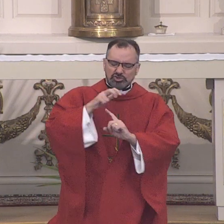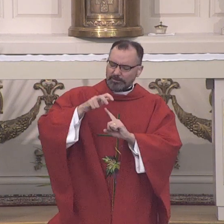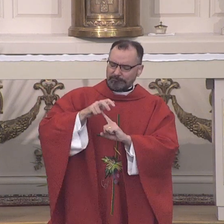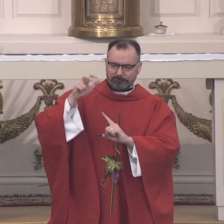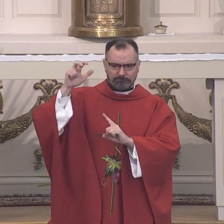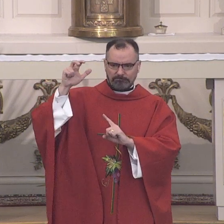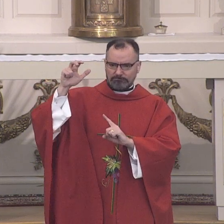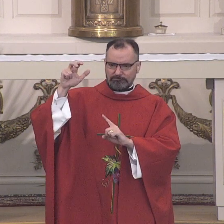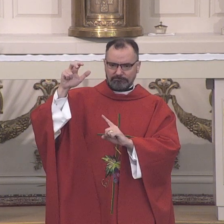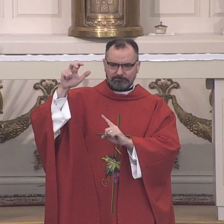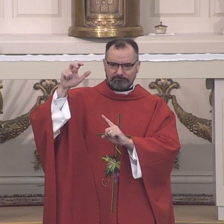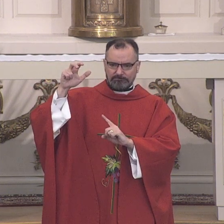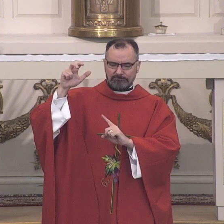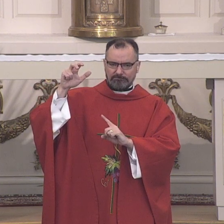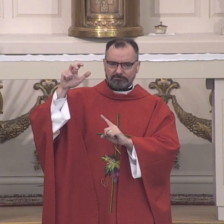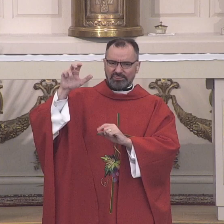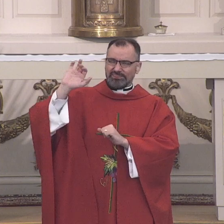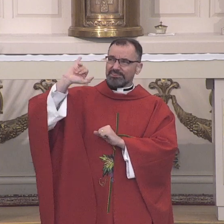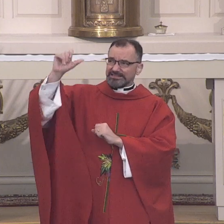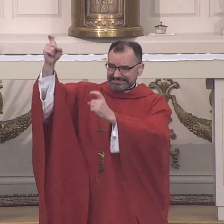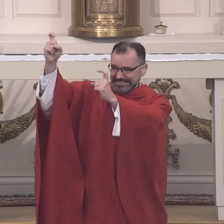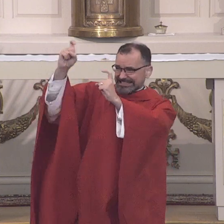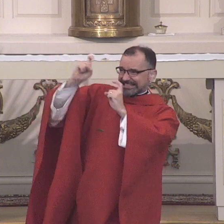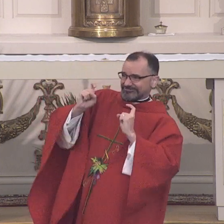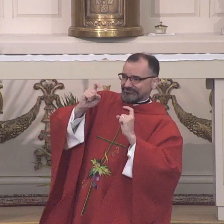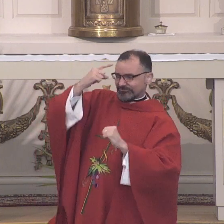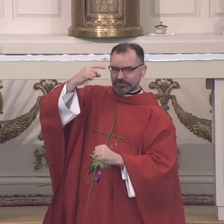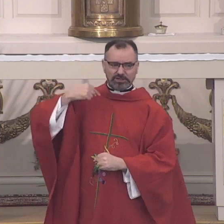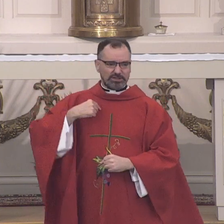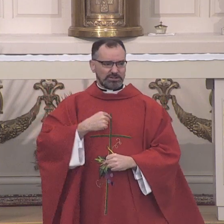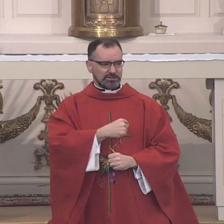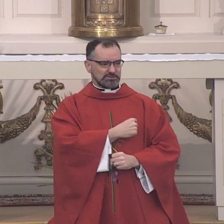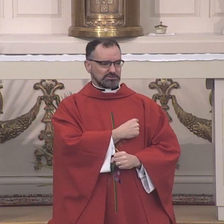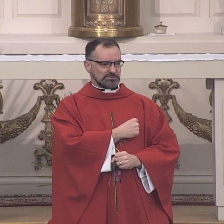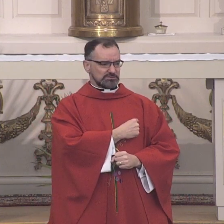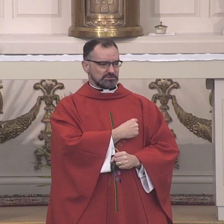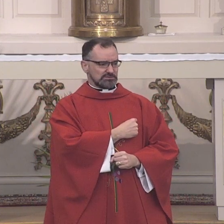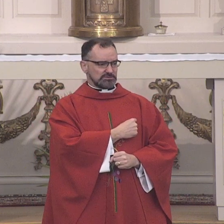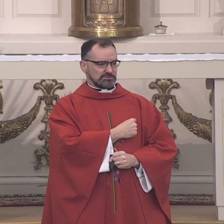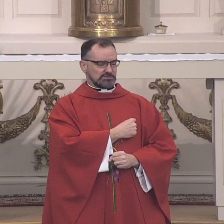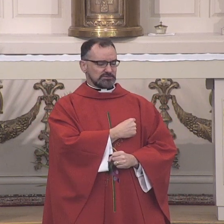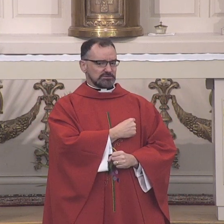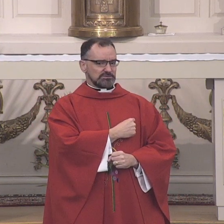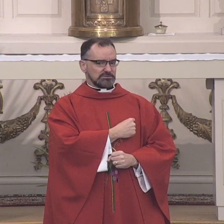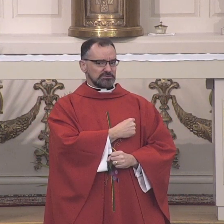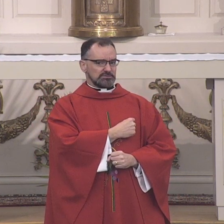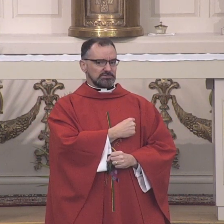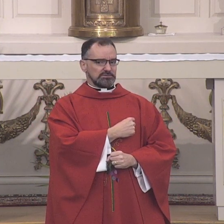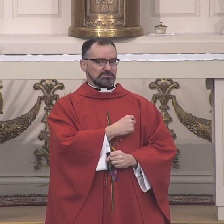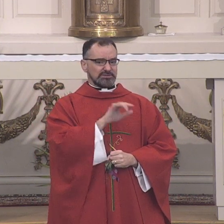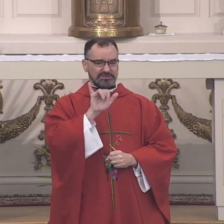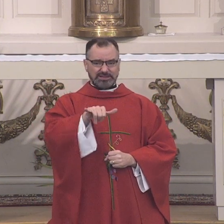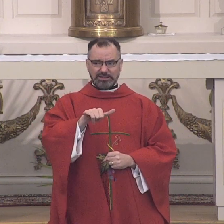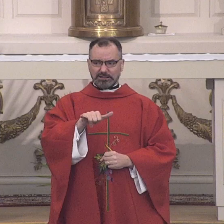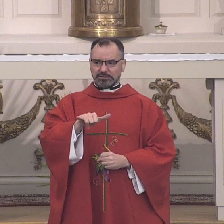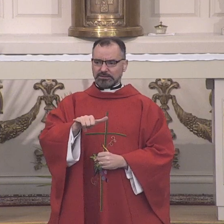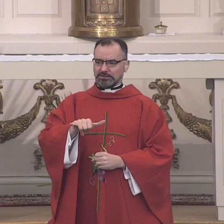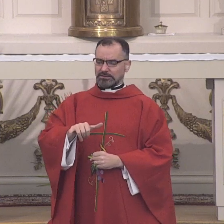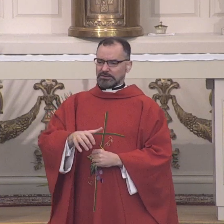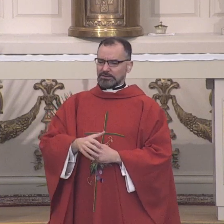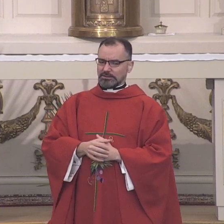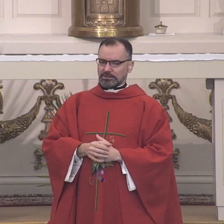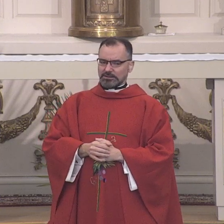Jesus is the love of God, the greatest love there's ever been and ever will be. A gift, a true gift